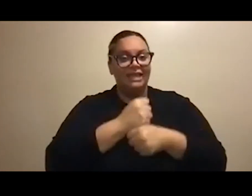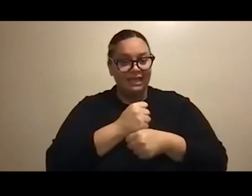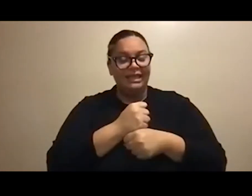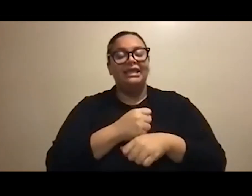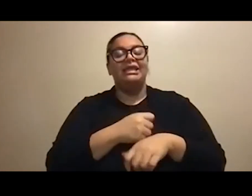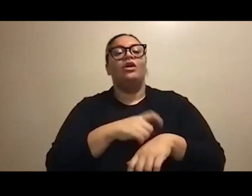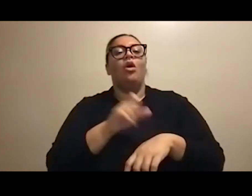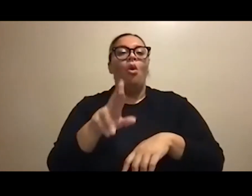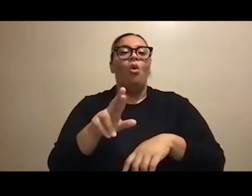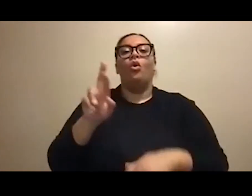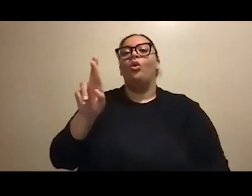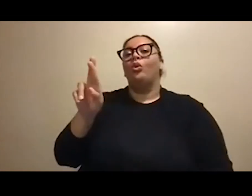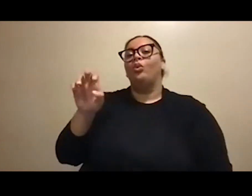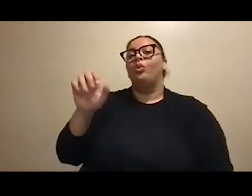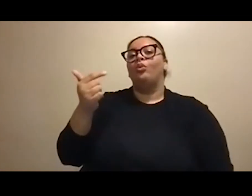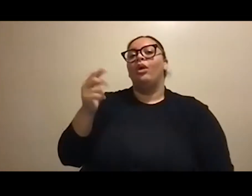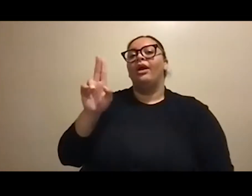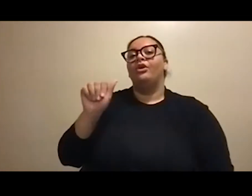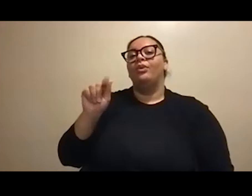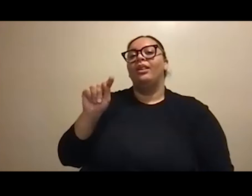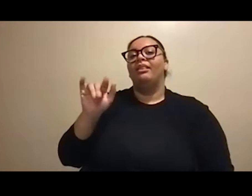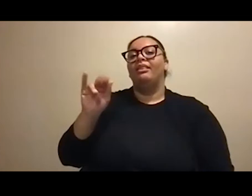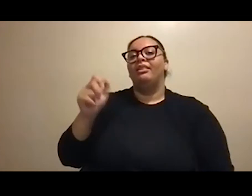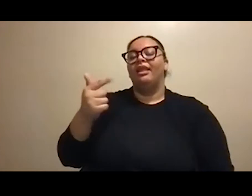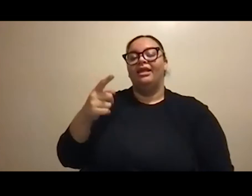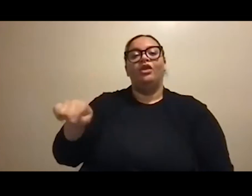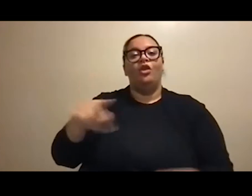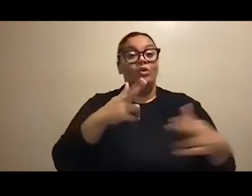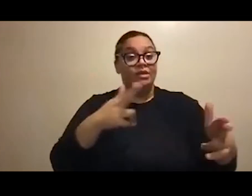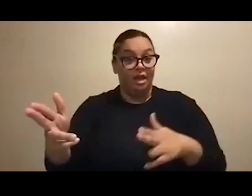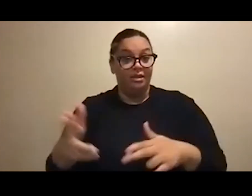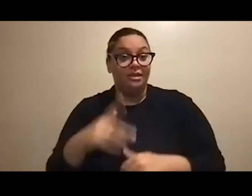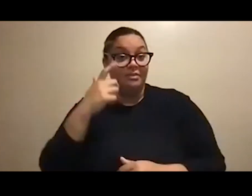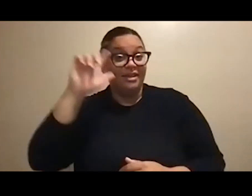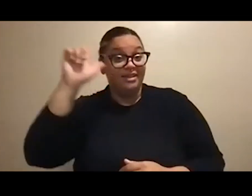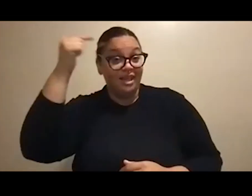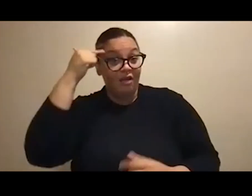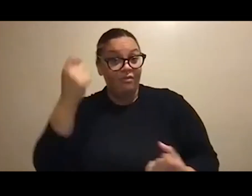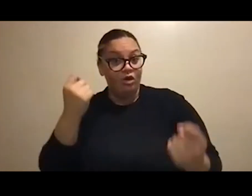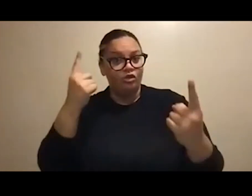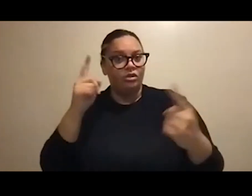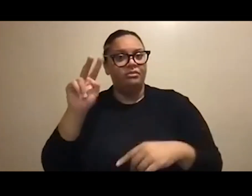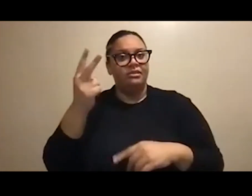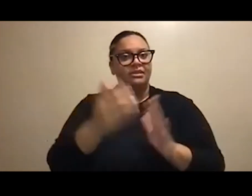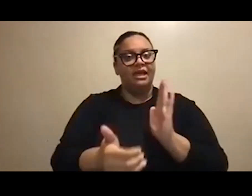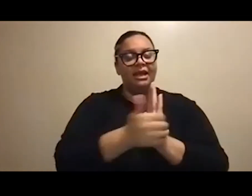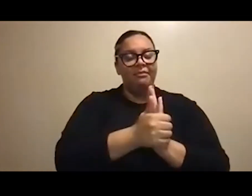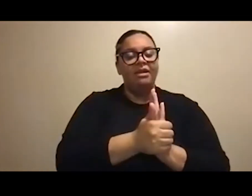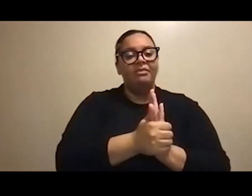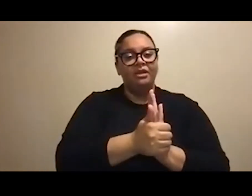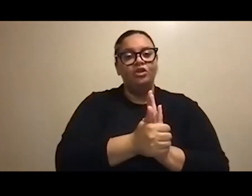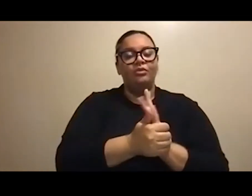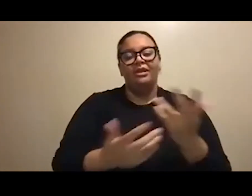arms. Why? Because the government essentially understood the Second Amendment to be a collective